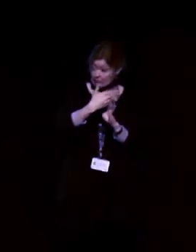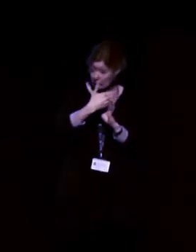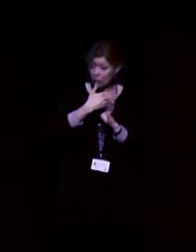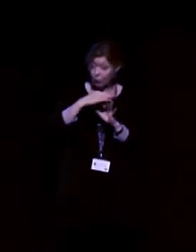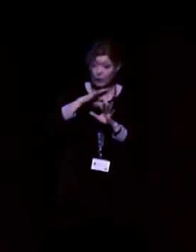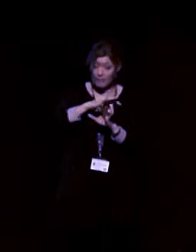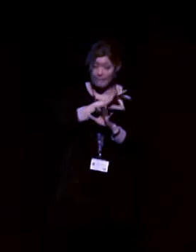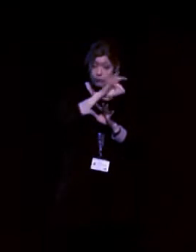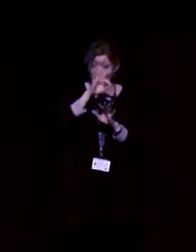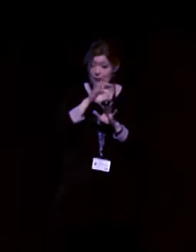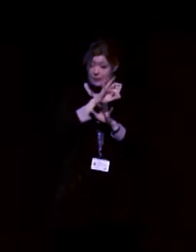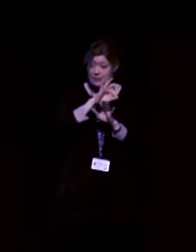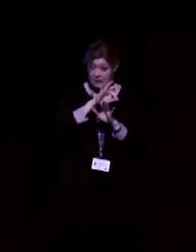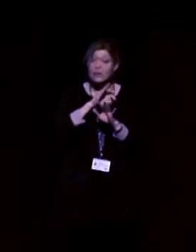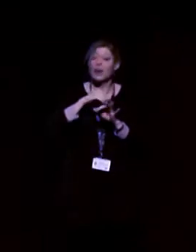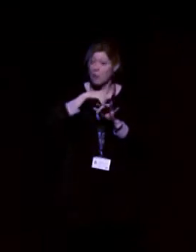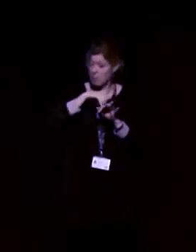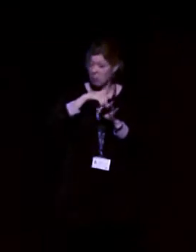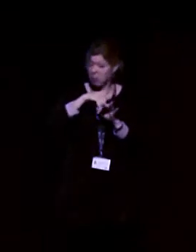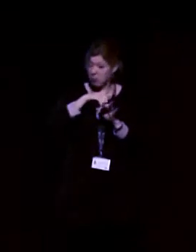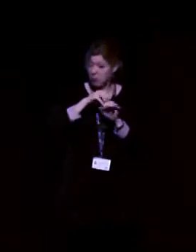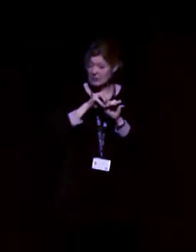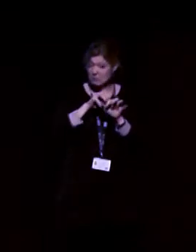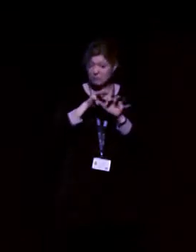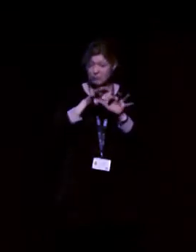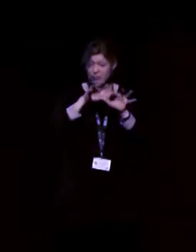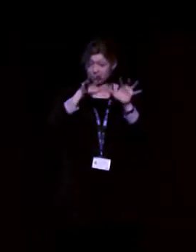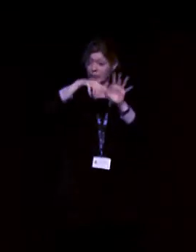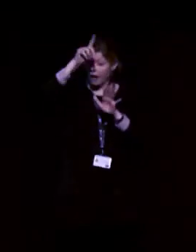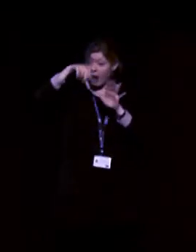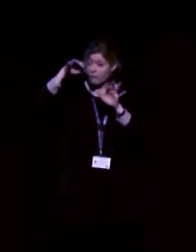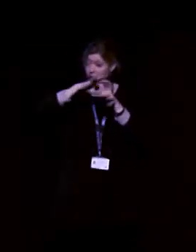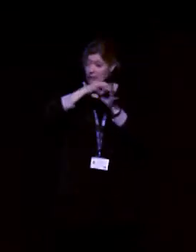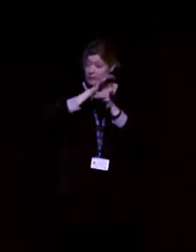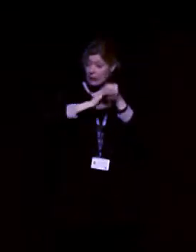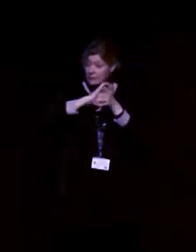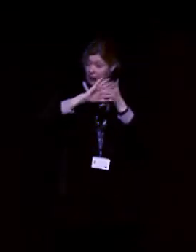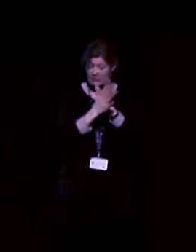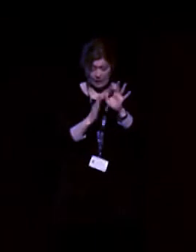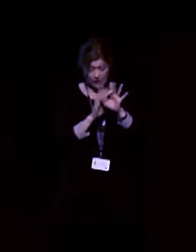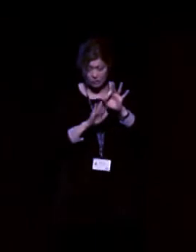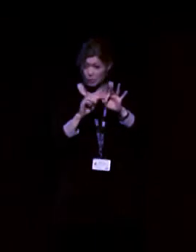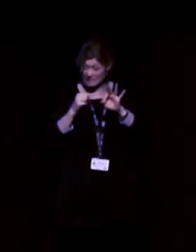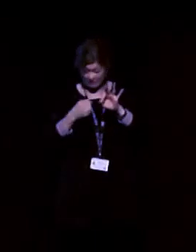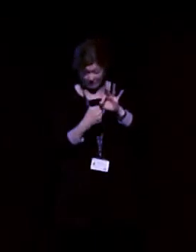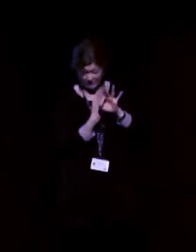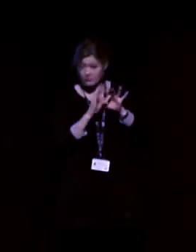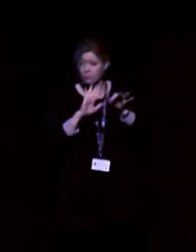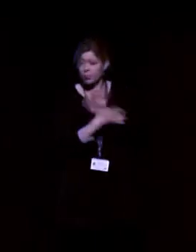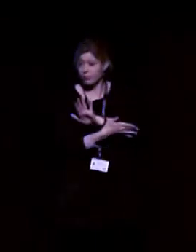membranes and poison the high frequency cells, and that can be permanent and leave you with tinnitus as a result of that infection.